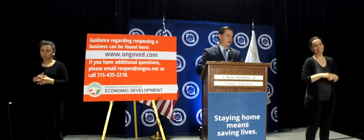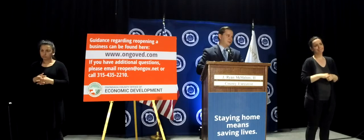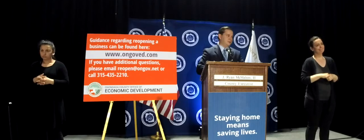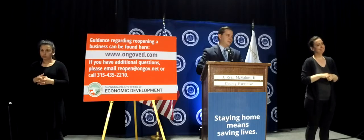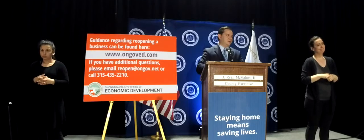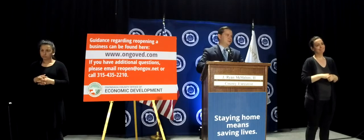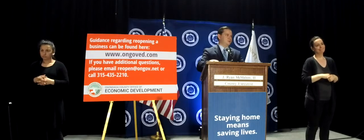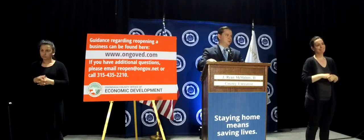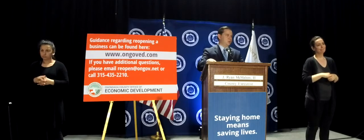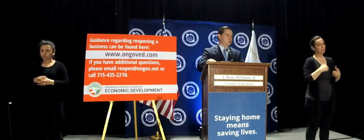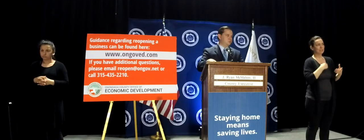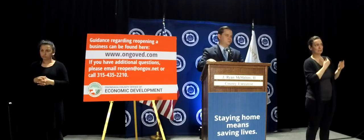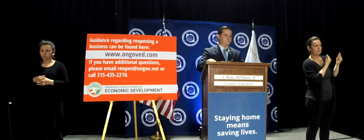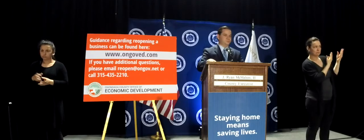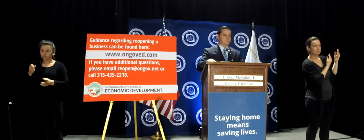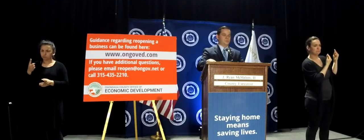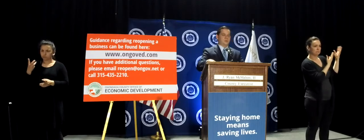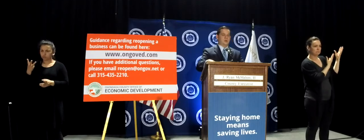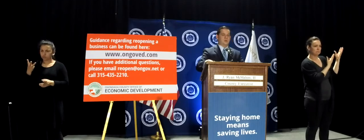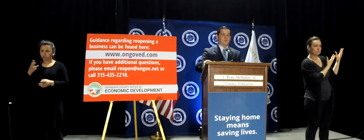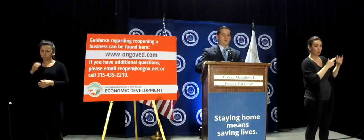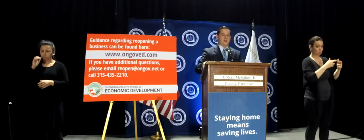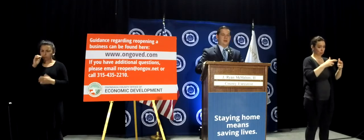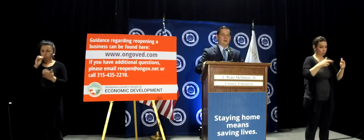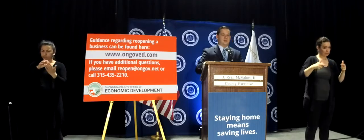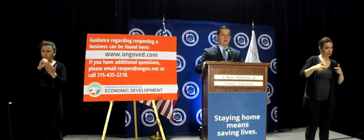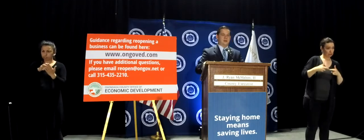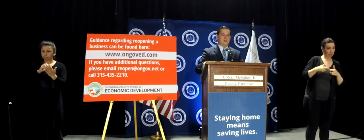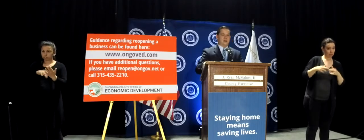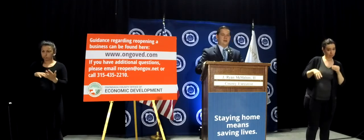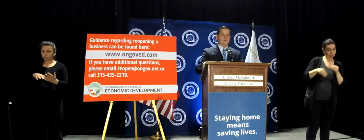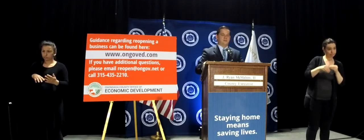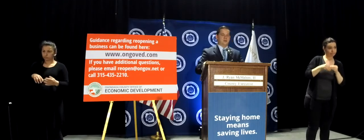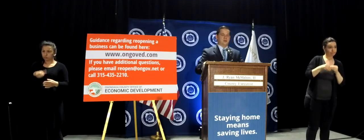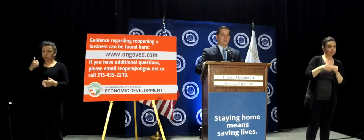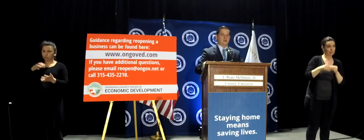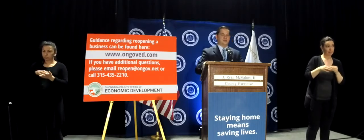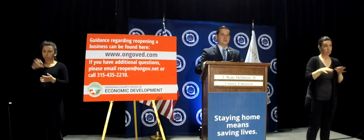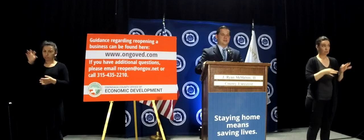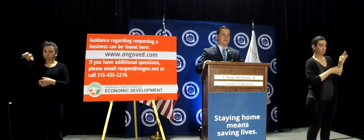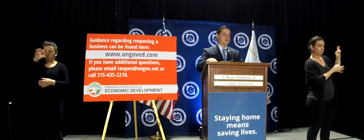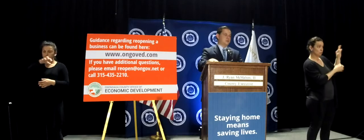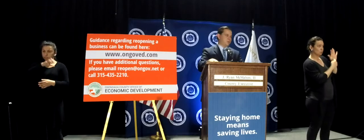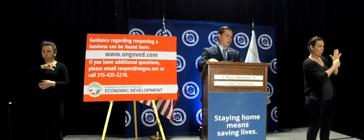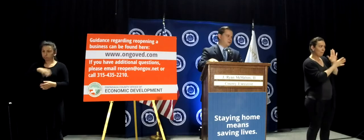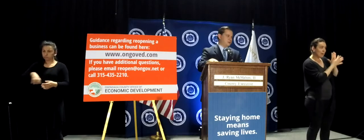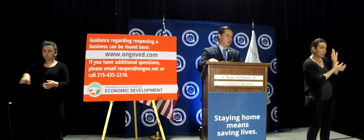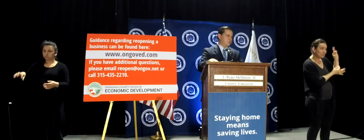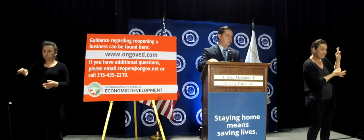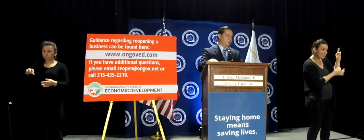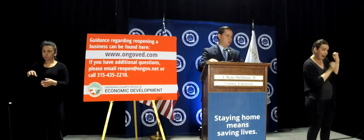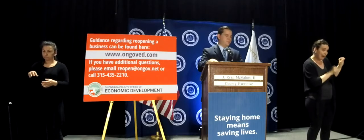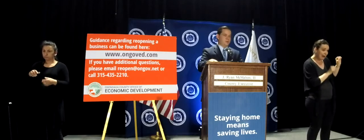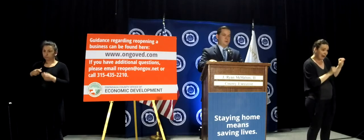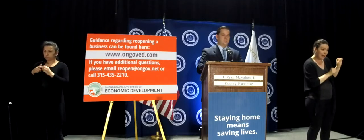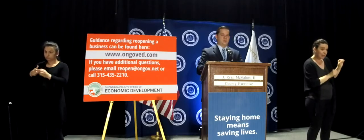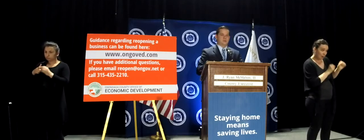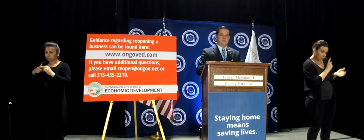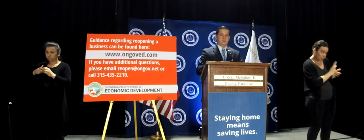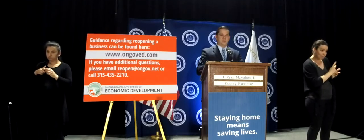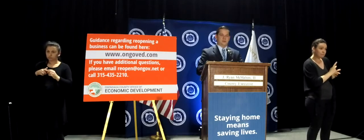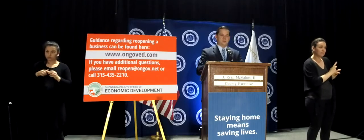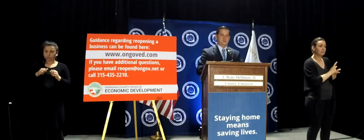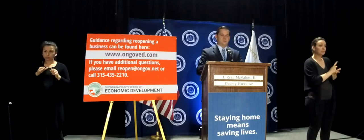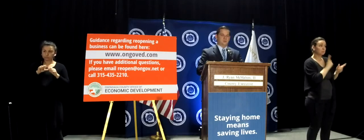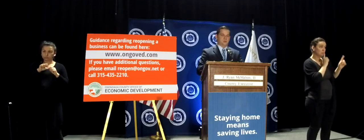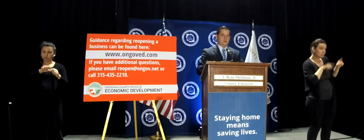on the data to the region. We then have questions answered that we asked the day before, most of